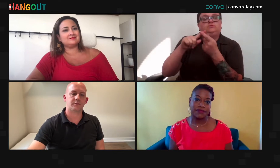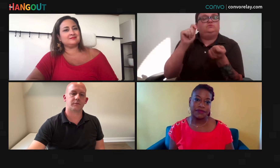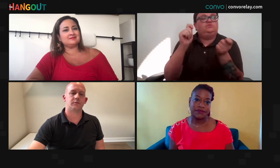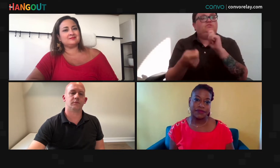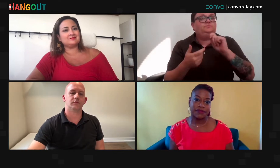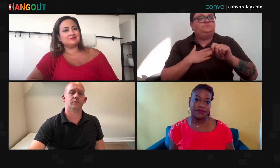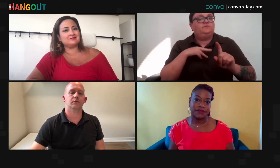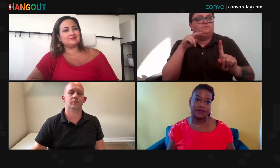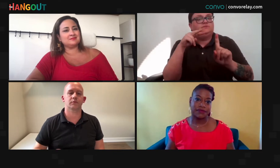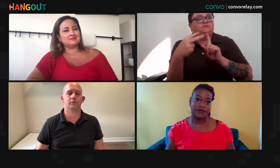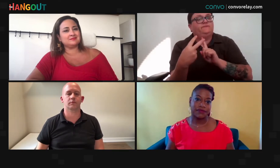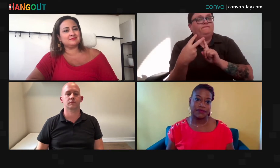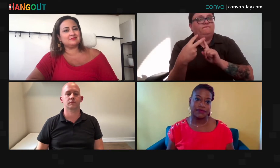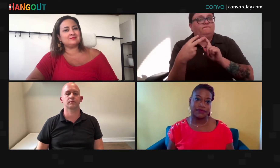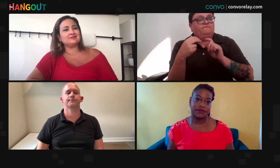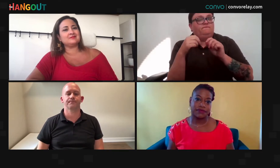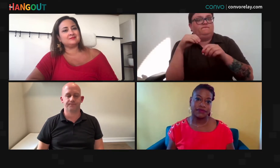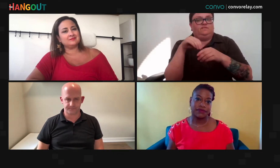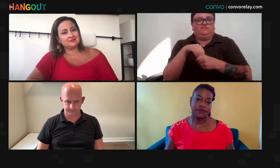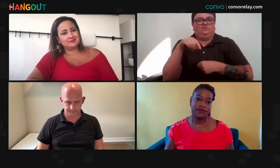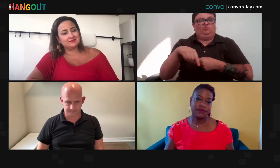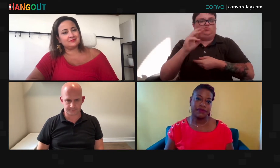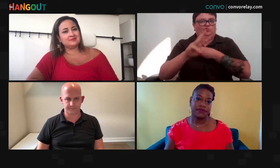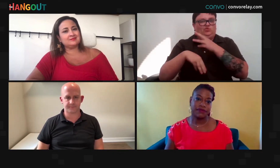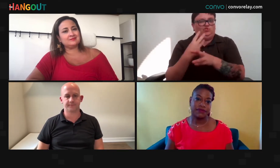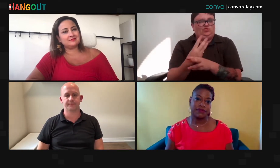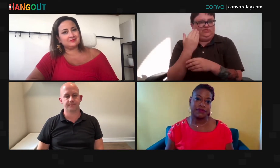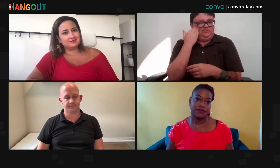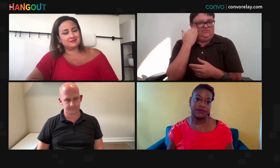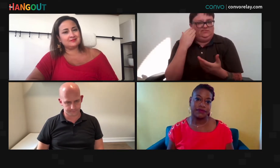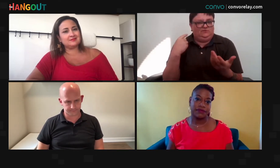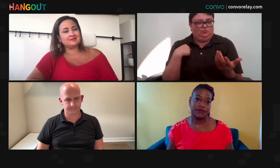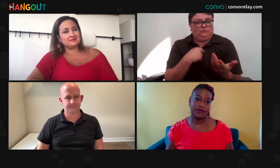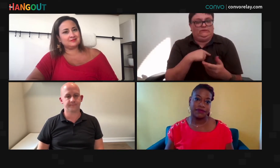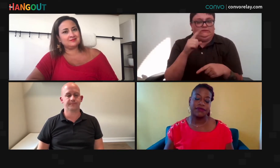really the intention was to change my perspective in this world, you know?